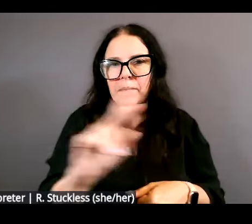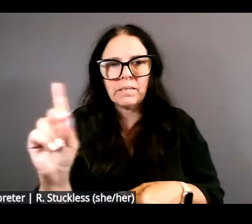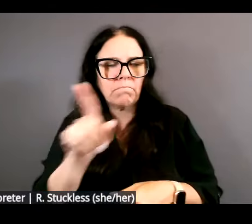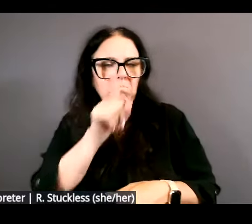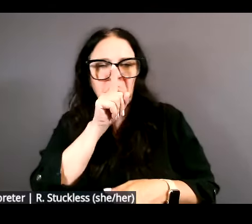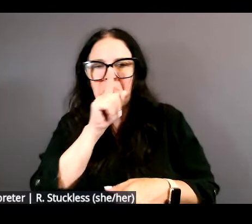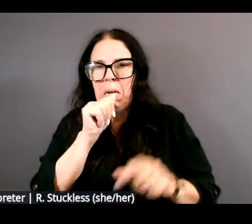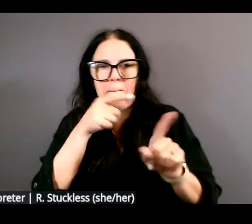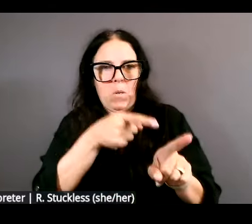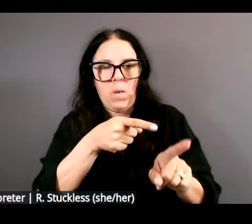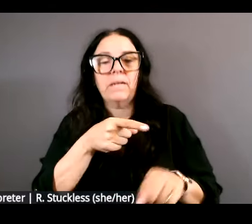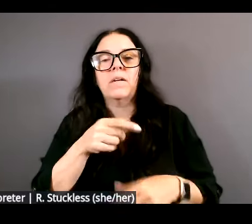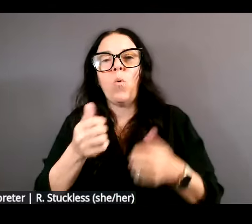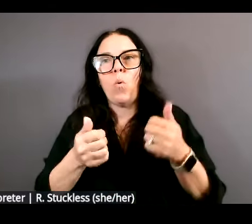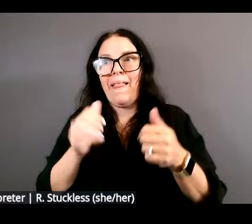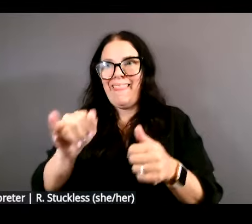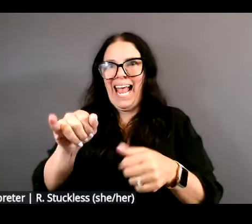so.